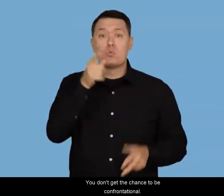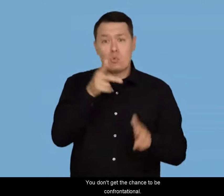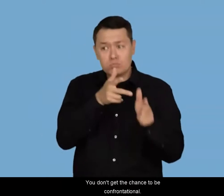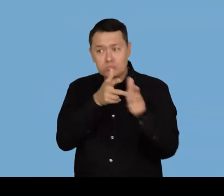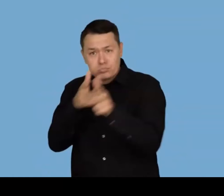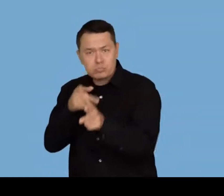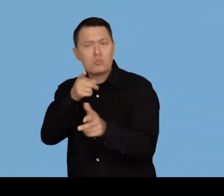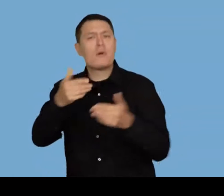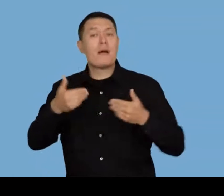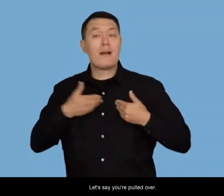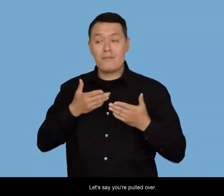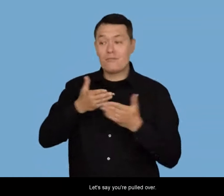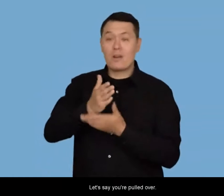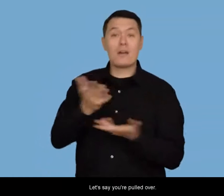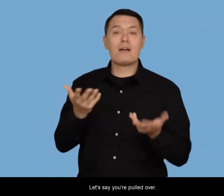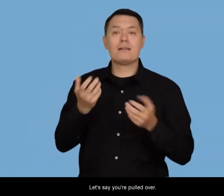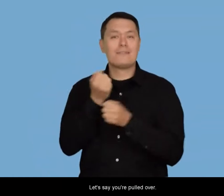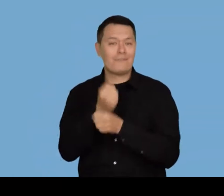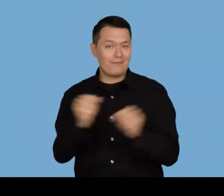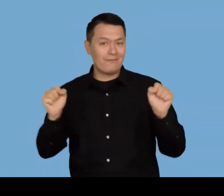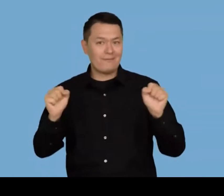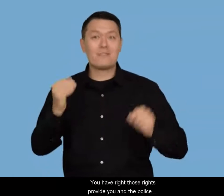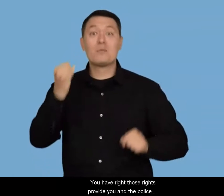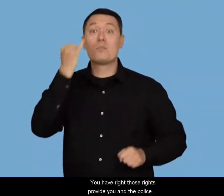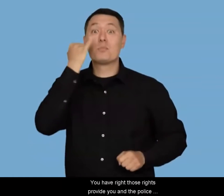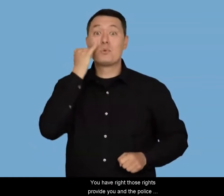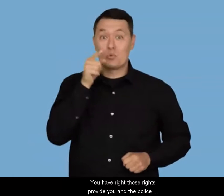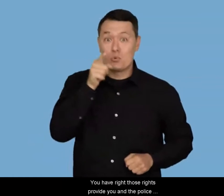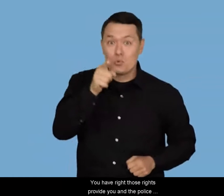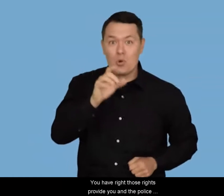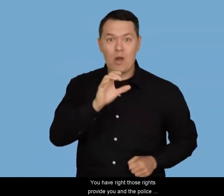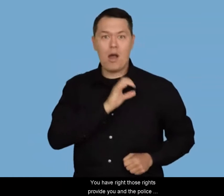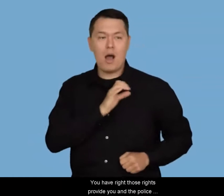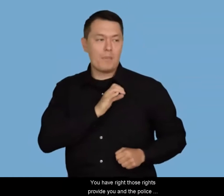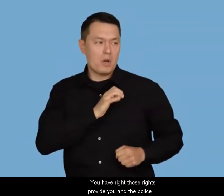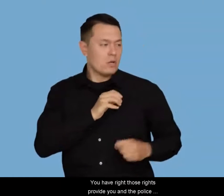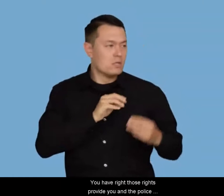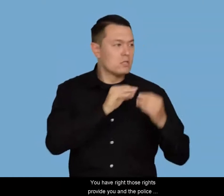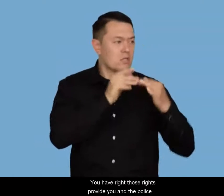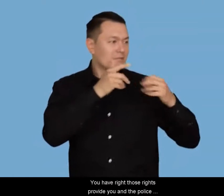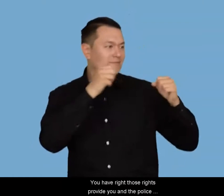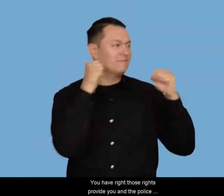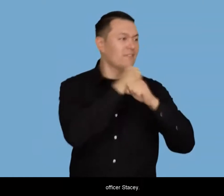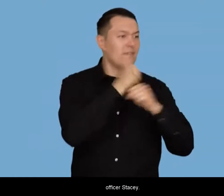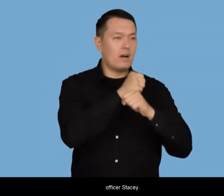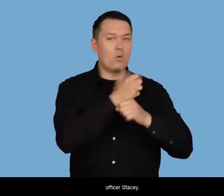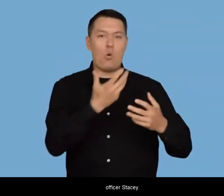confrontational. Let's say you're pulled over. You have rights. Those rights provide you and the police officer